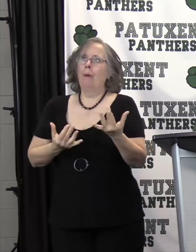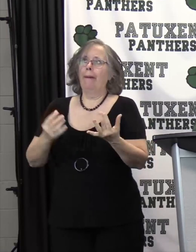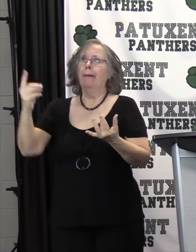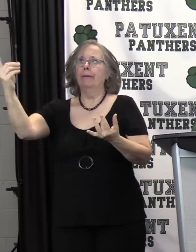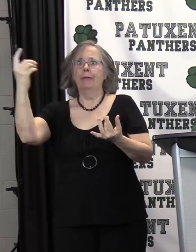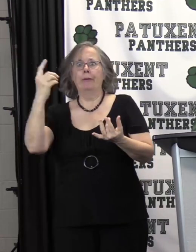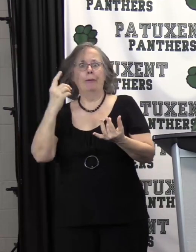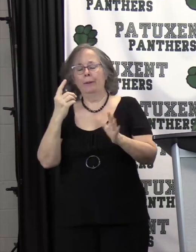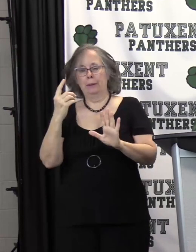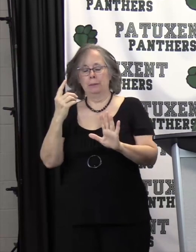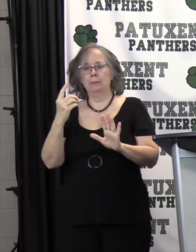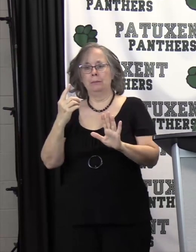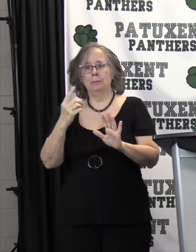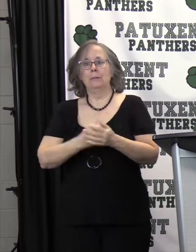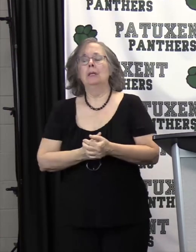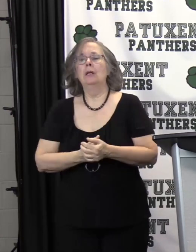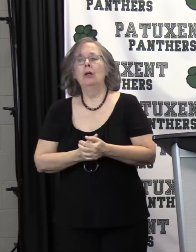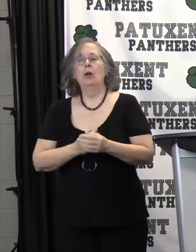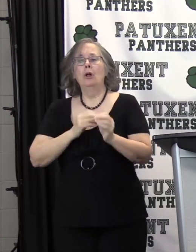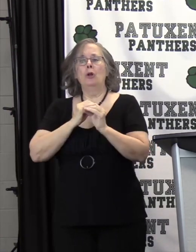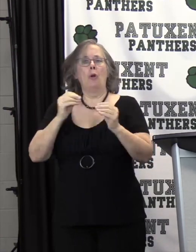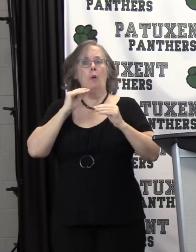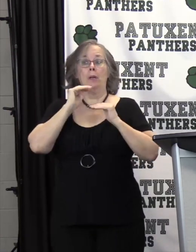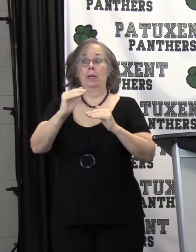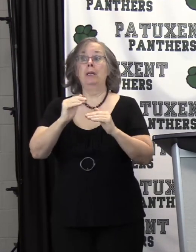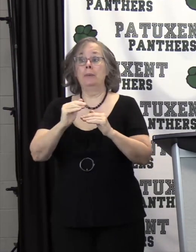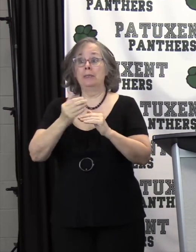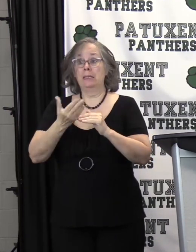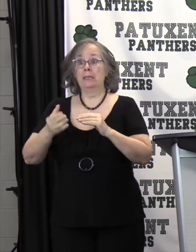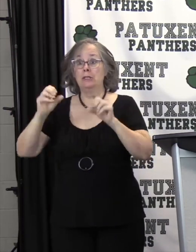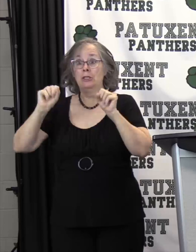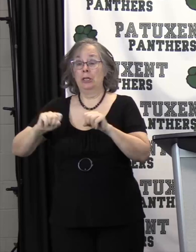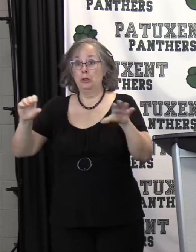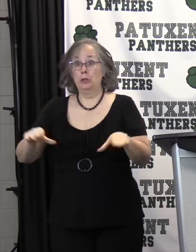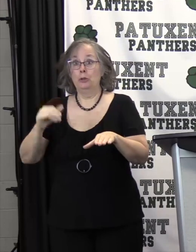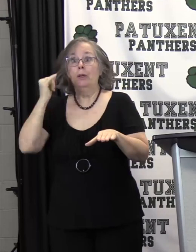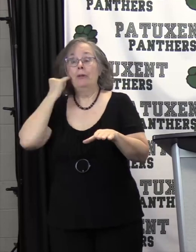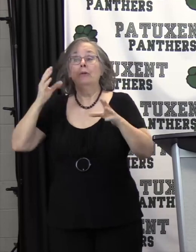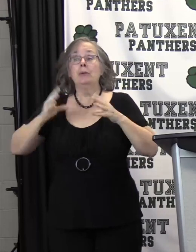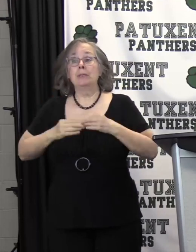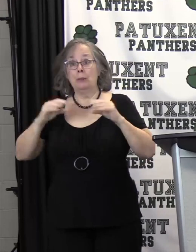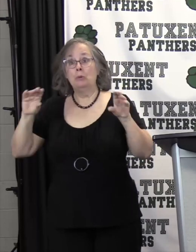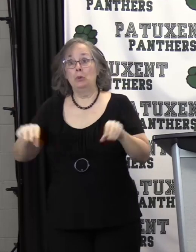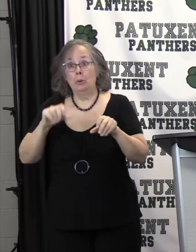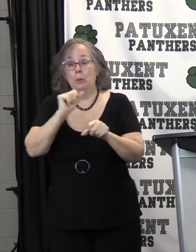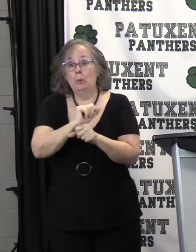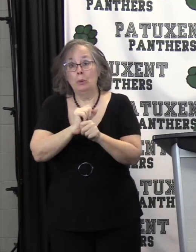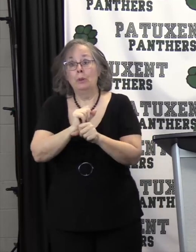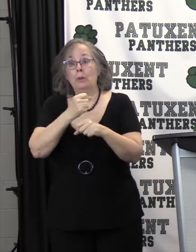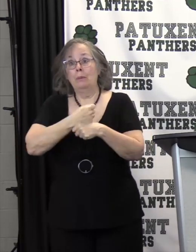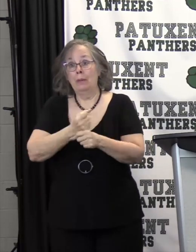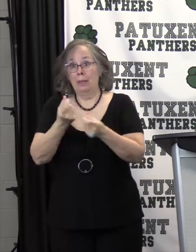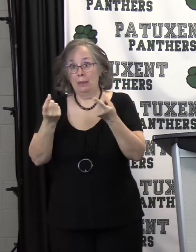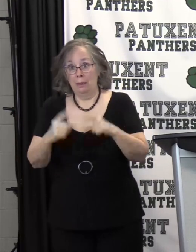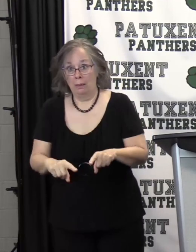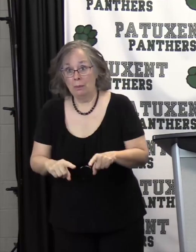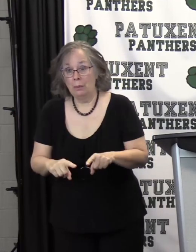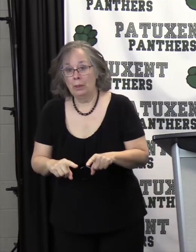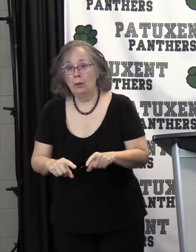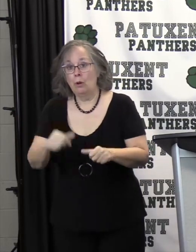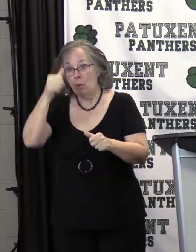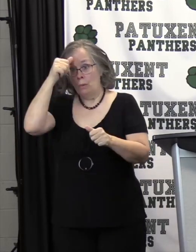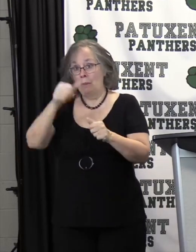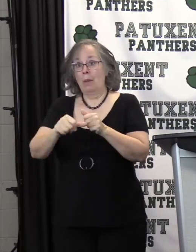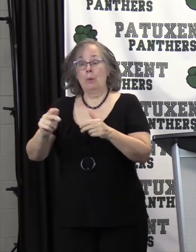them to come to you. There are no limits to what you can accomplish if you are willing to make it happen. And again, remember to